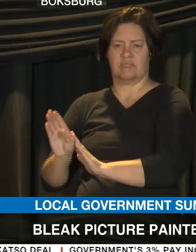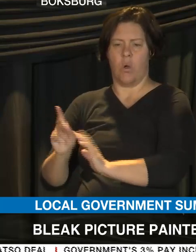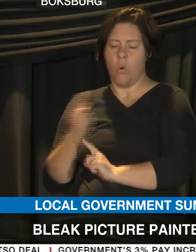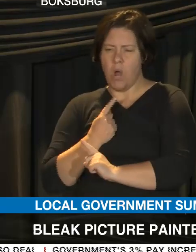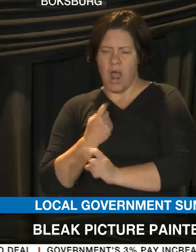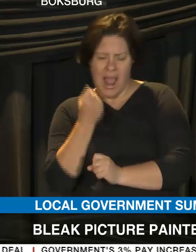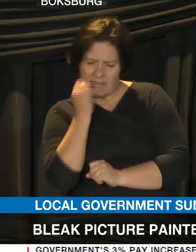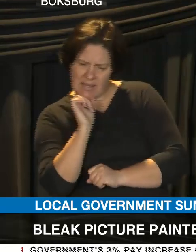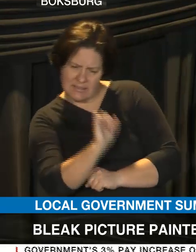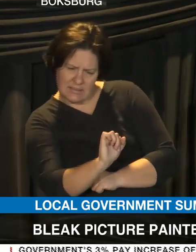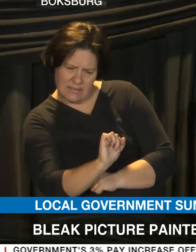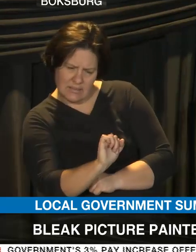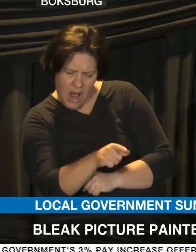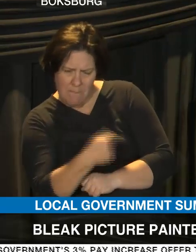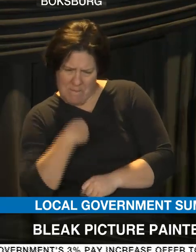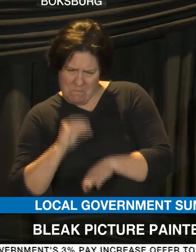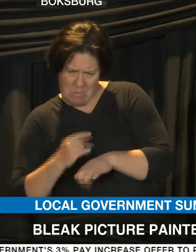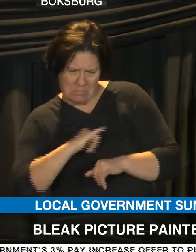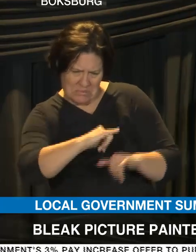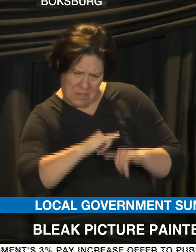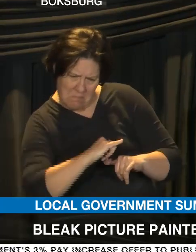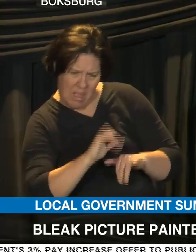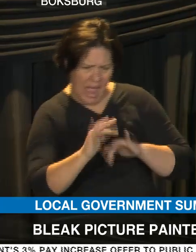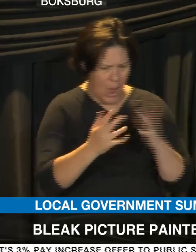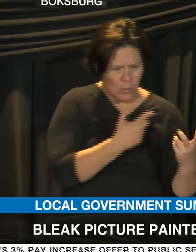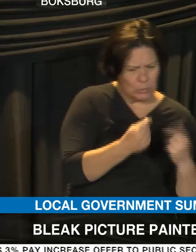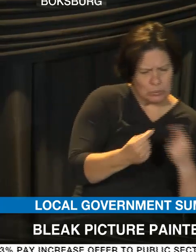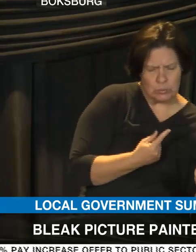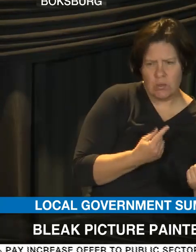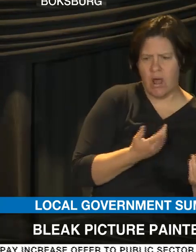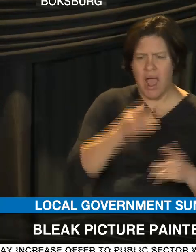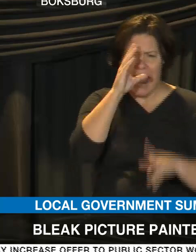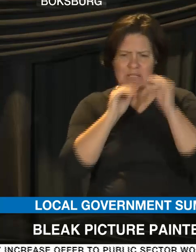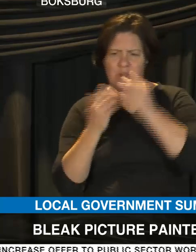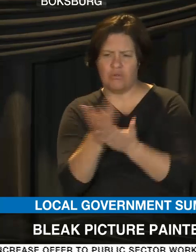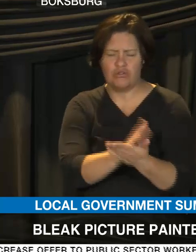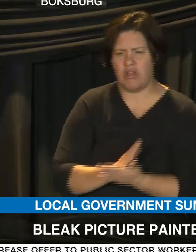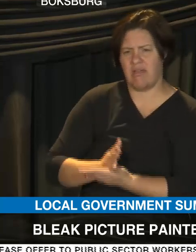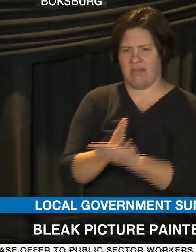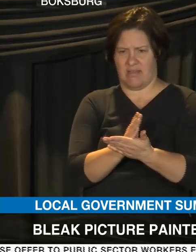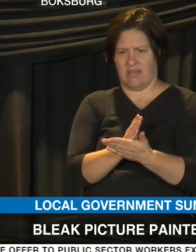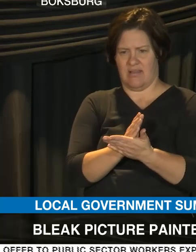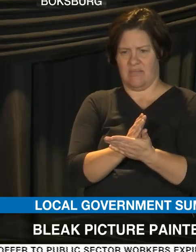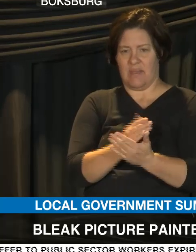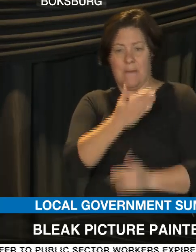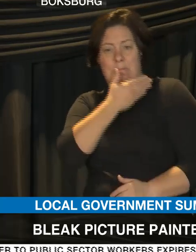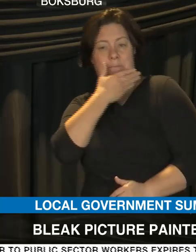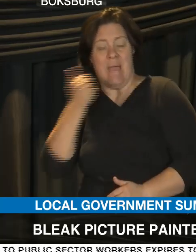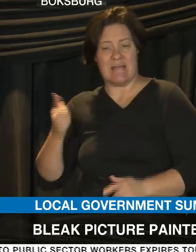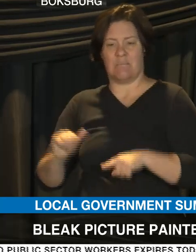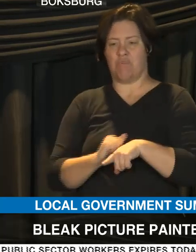each other, compare notes, compare experiences, and look at what works best,